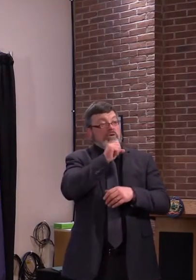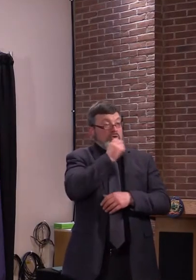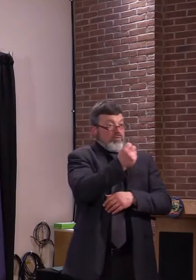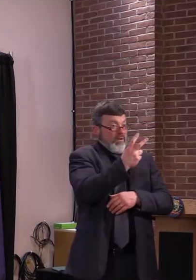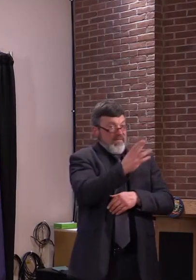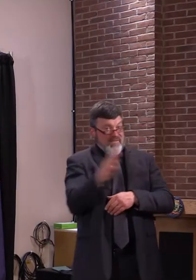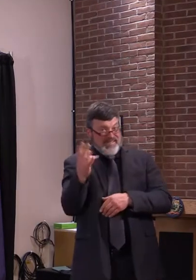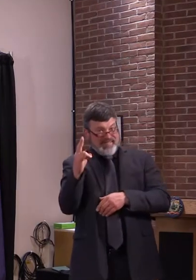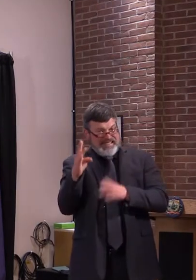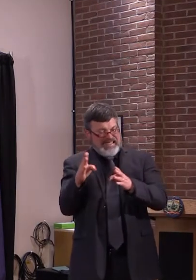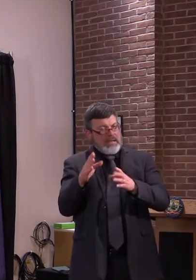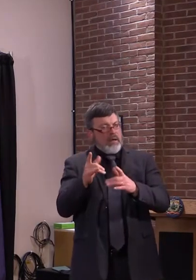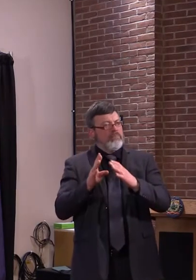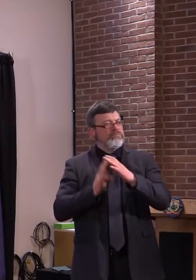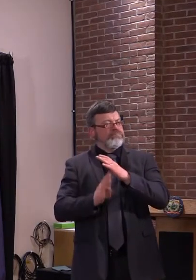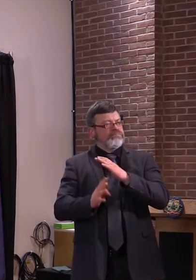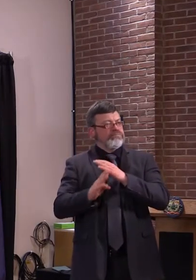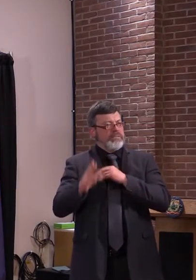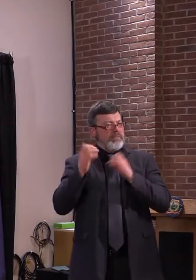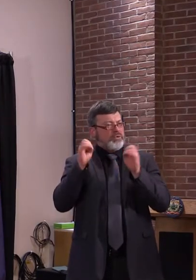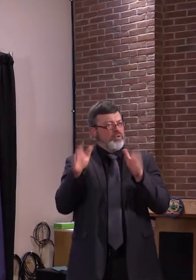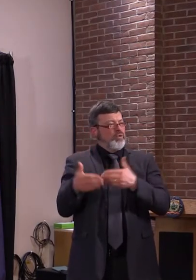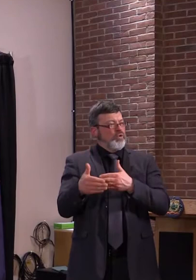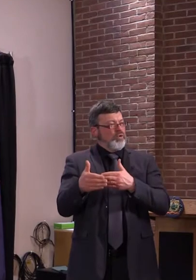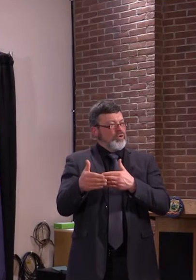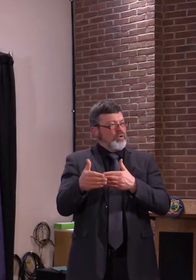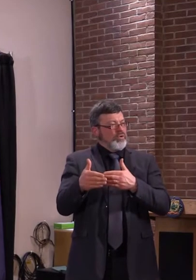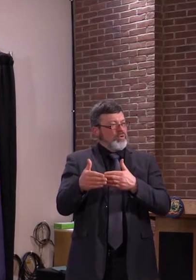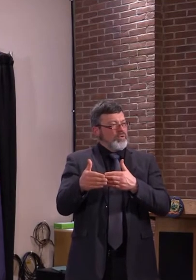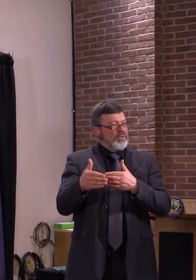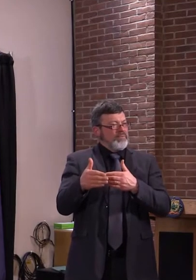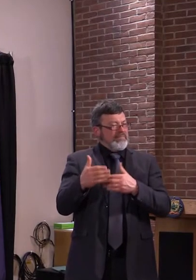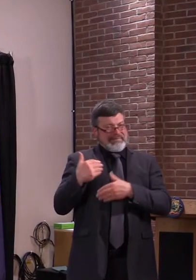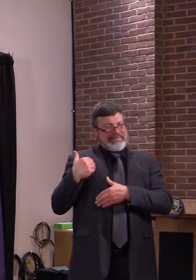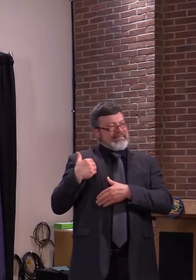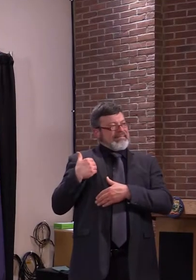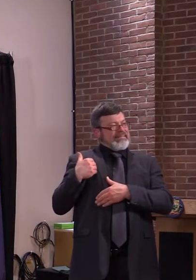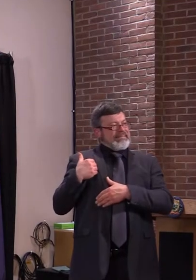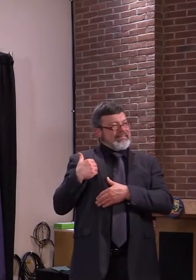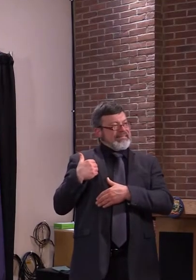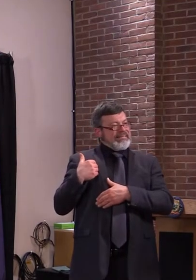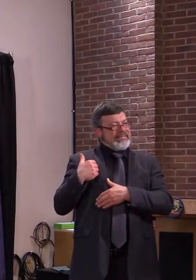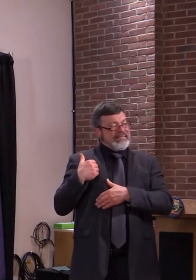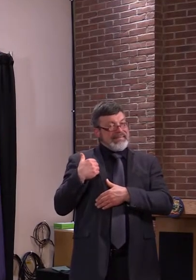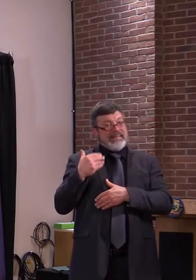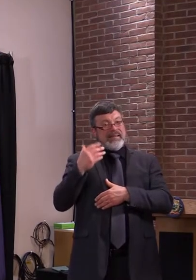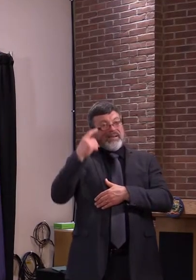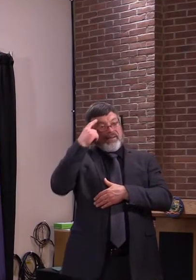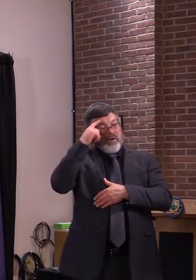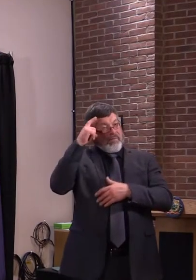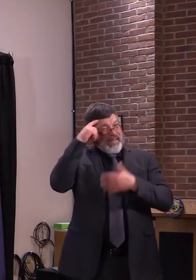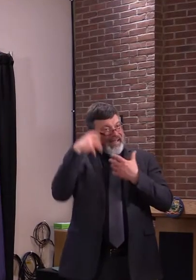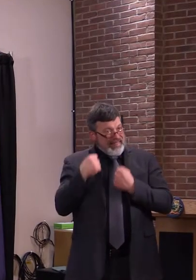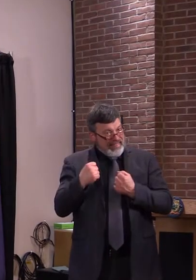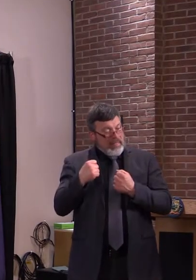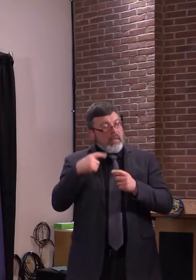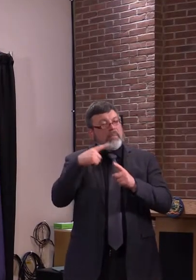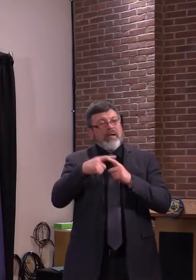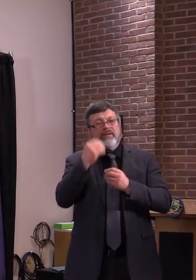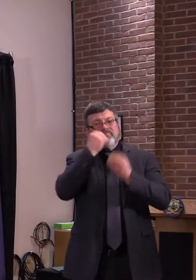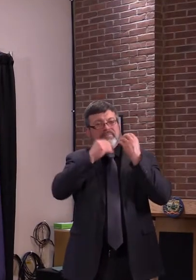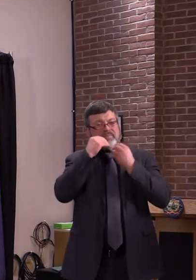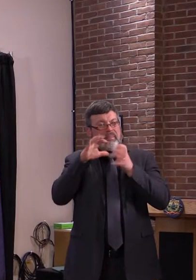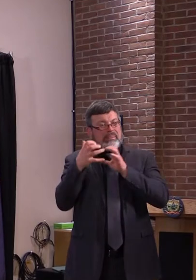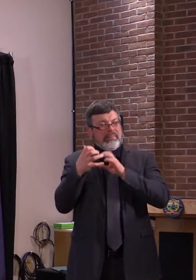eating and tic disorders, depression, and anxiety. Our own Vermont data from 2021